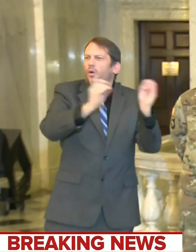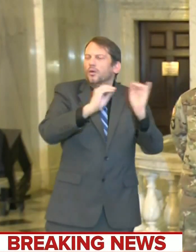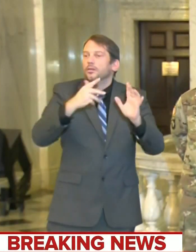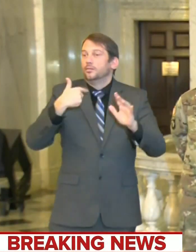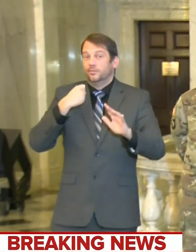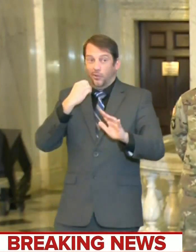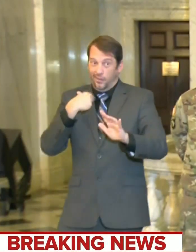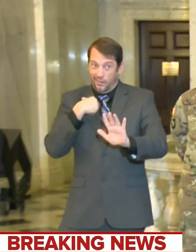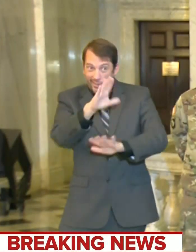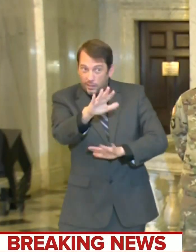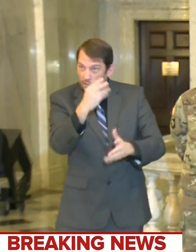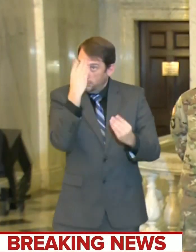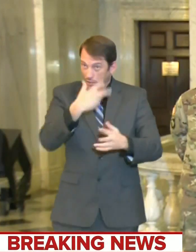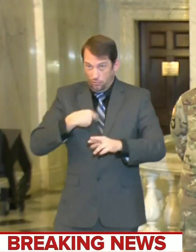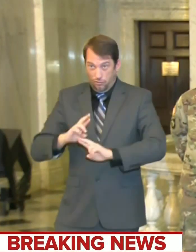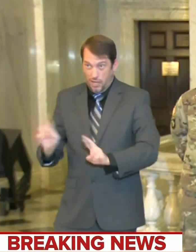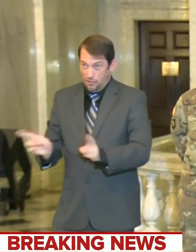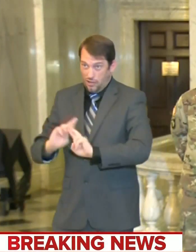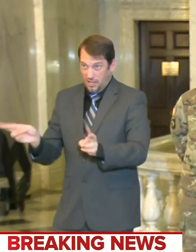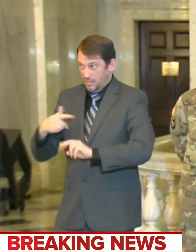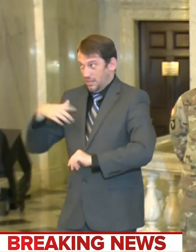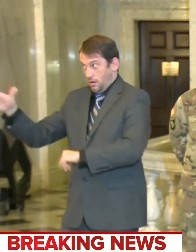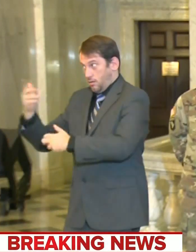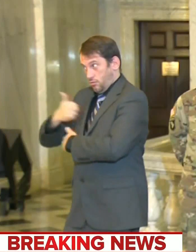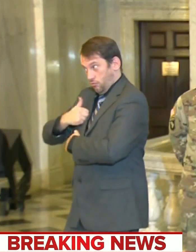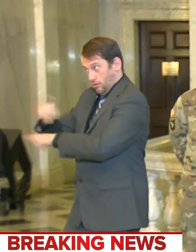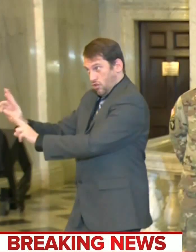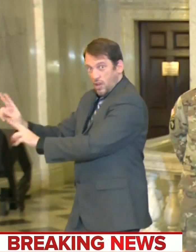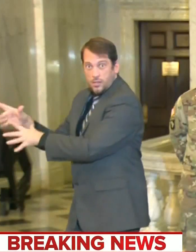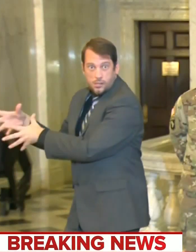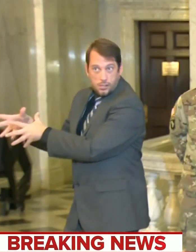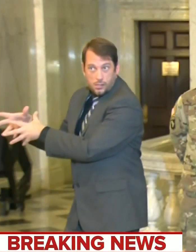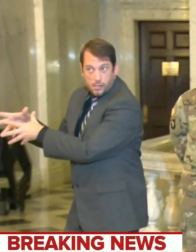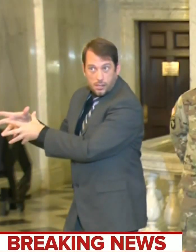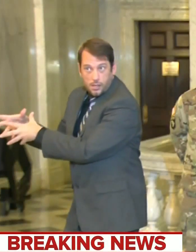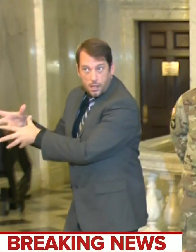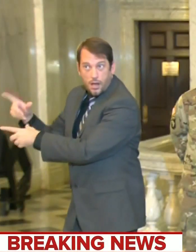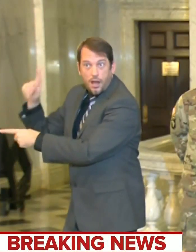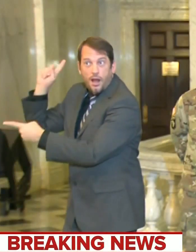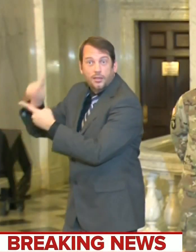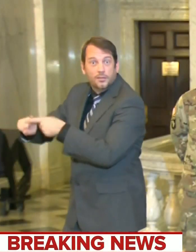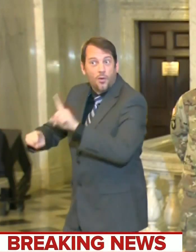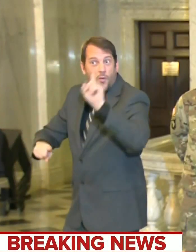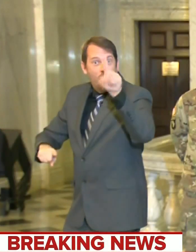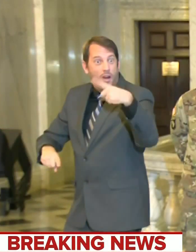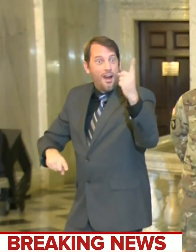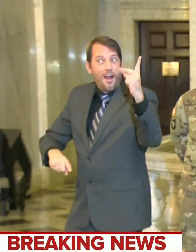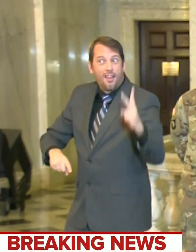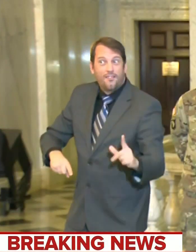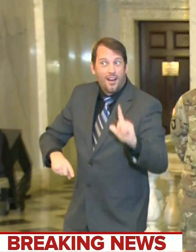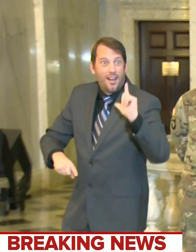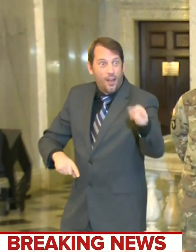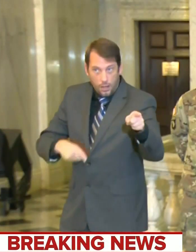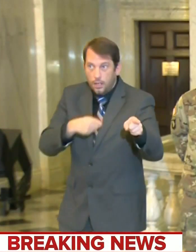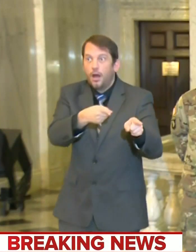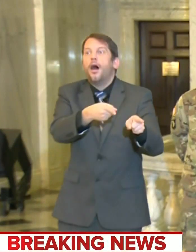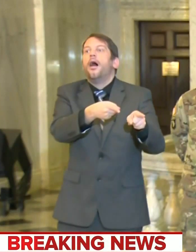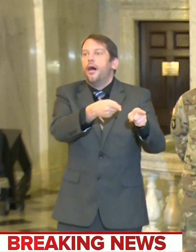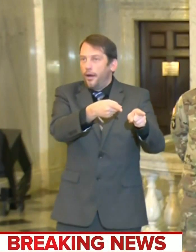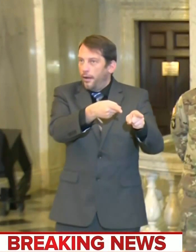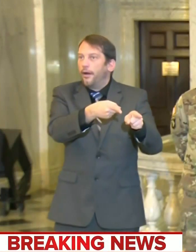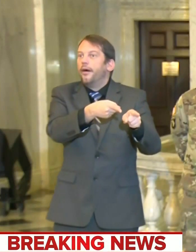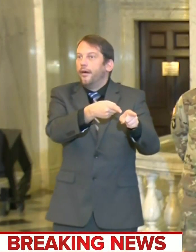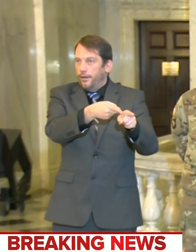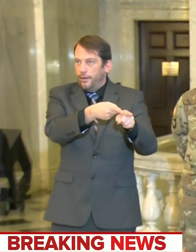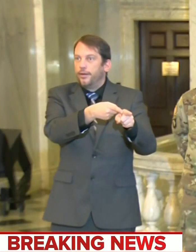have authorization, don't have authorization. And then I get a call an hour and a half later out of the blue, not from the Secretary of Defense, not through what